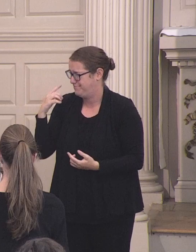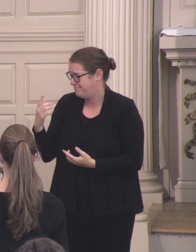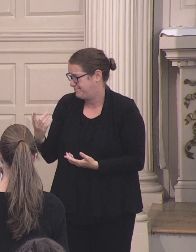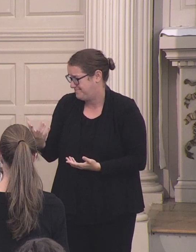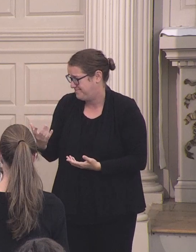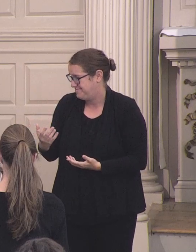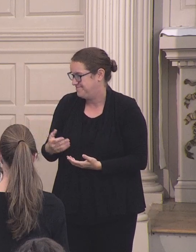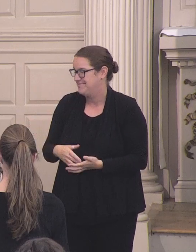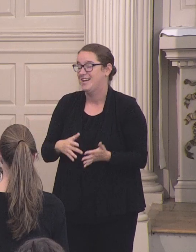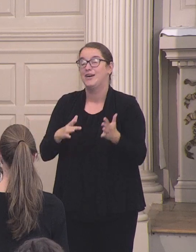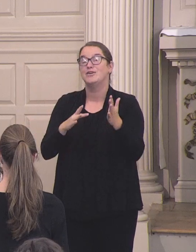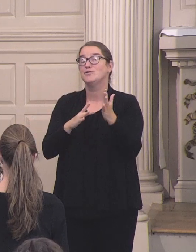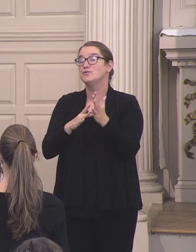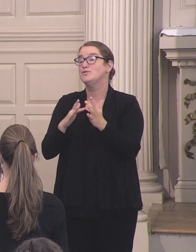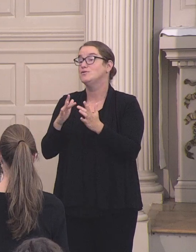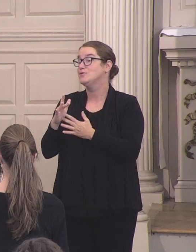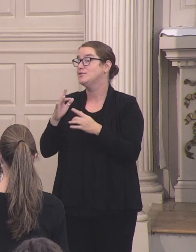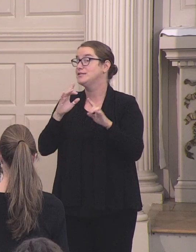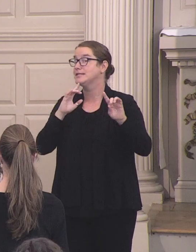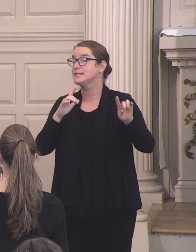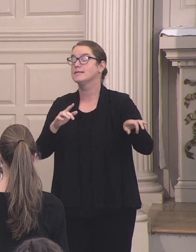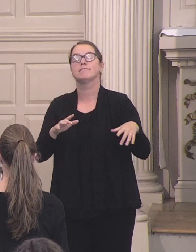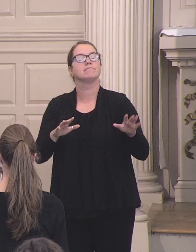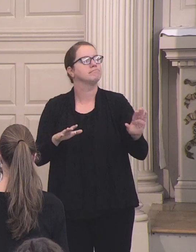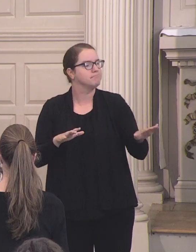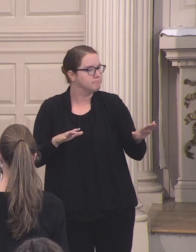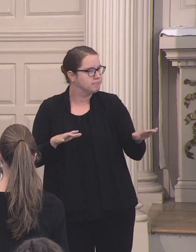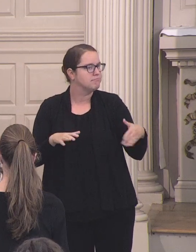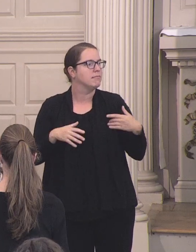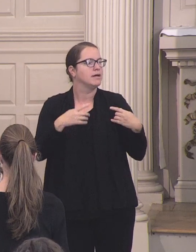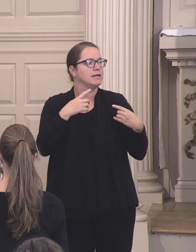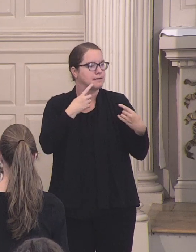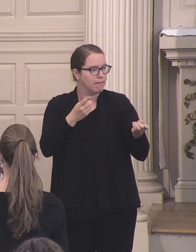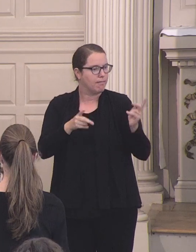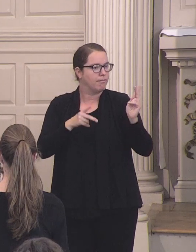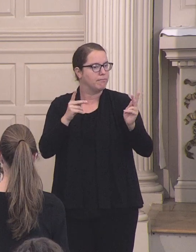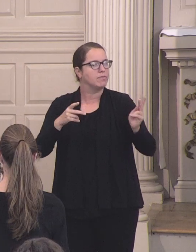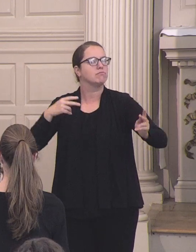Jesus said, "Have the people recline."